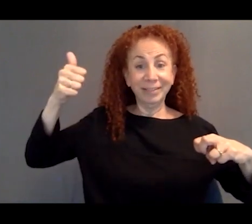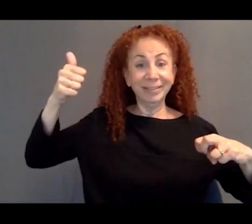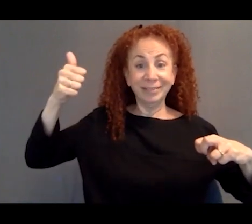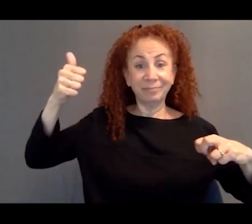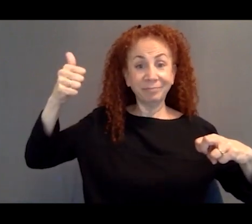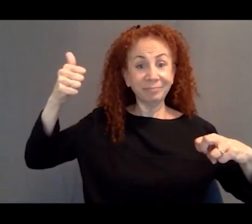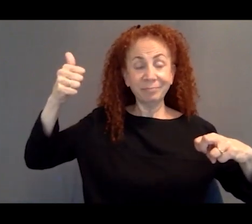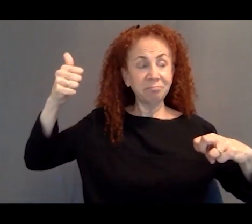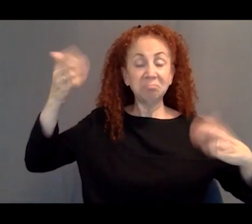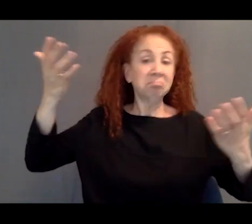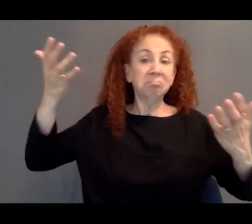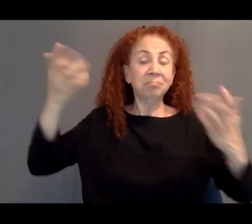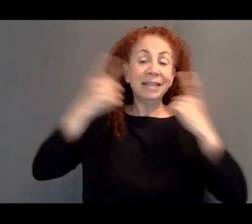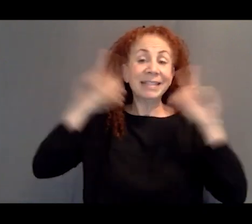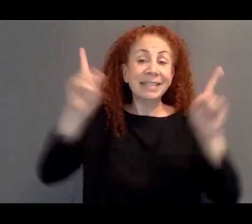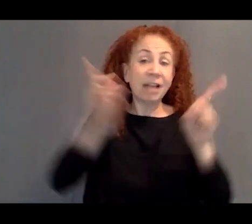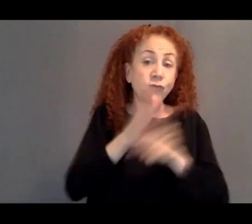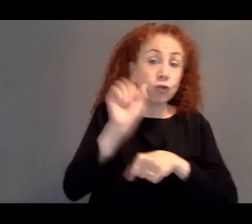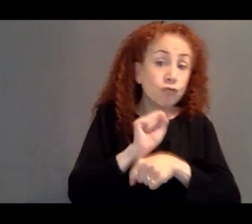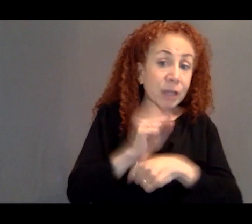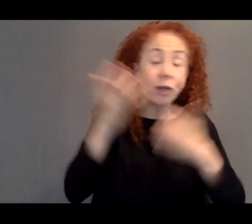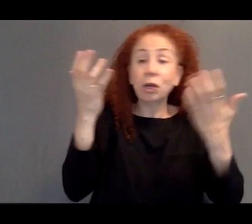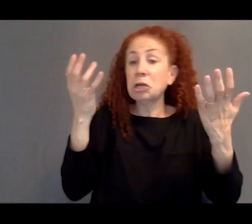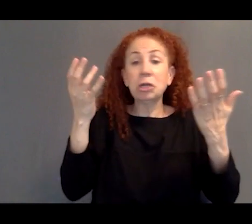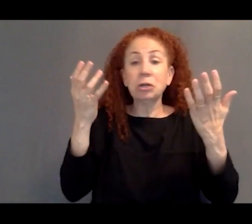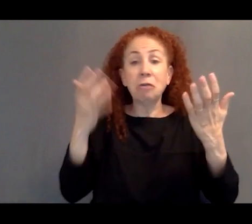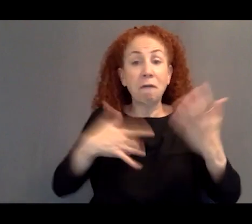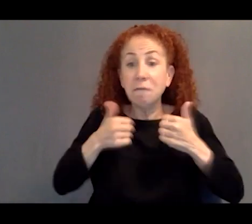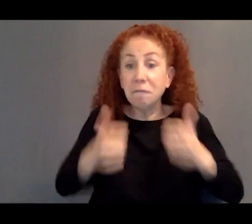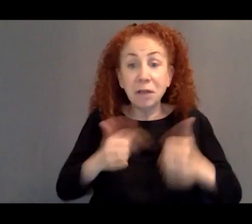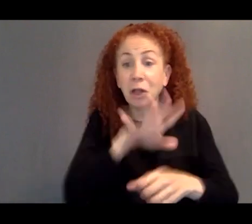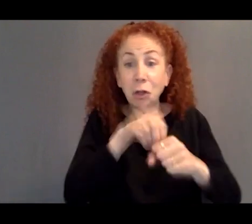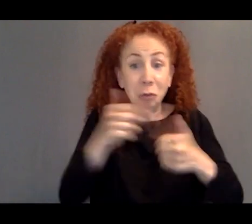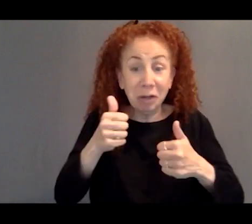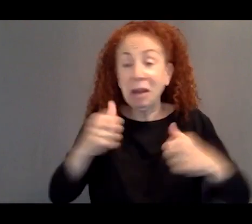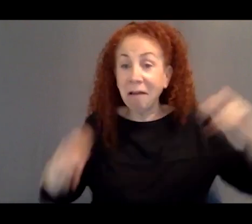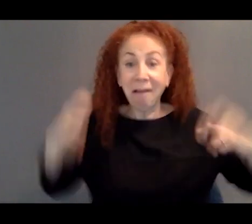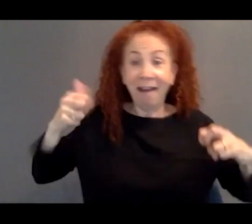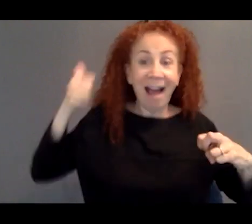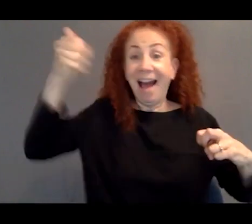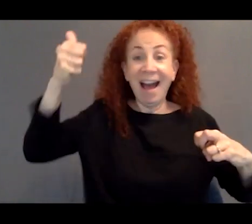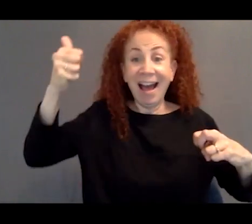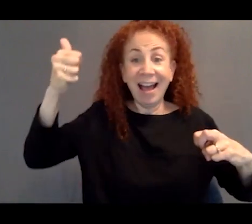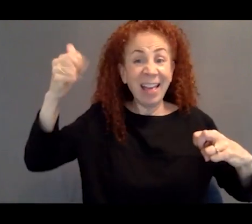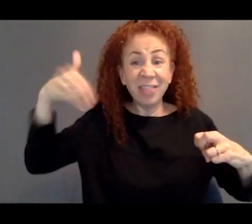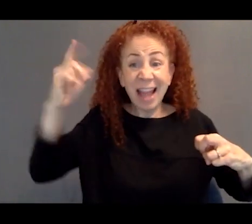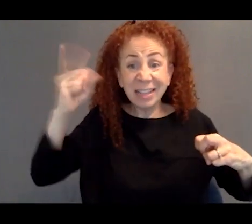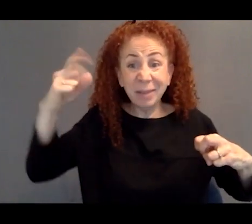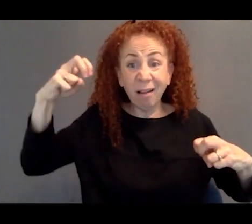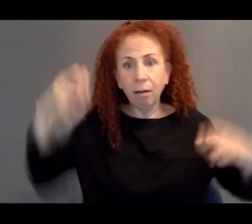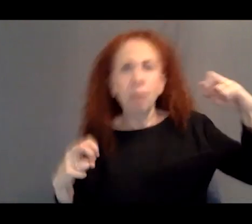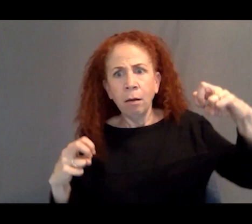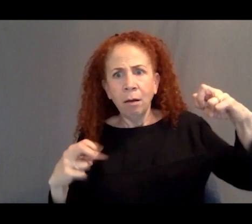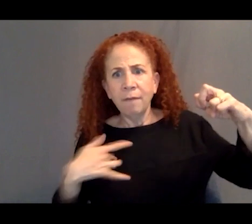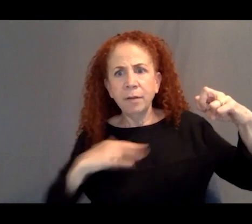high due to successful career pursuits or a feeling of inclusion, but then come crashing down to the